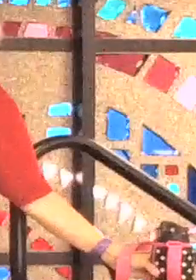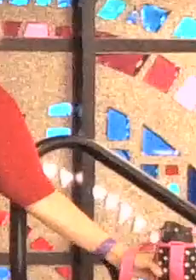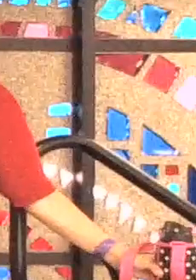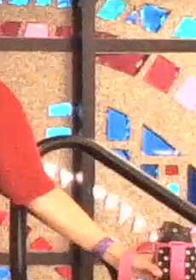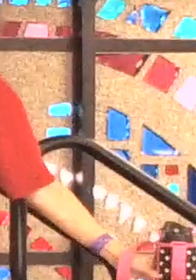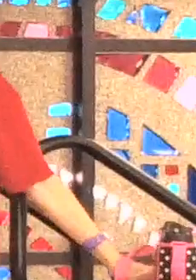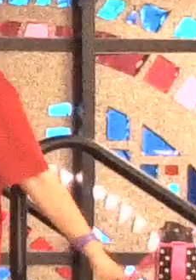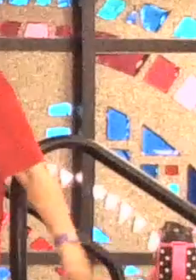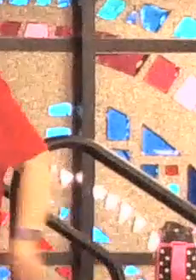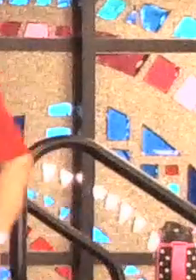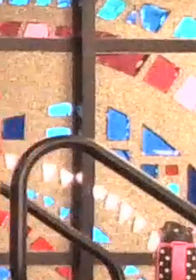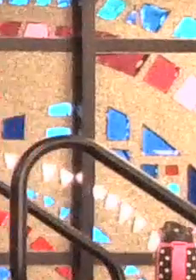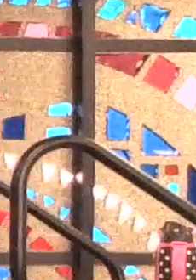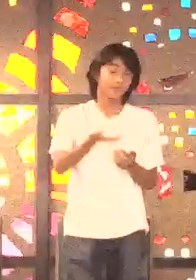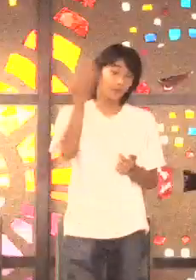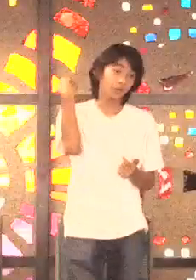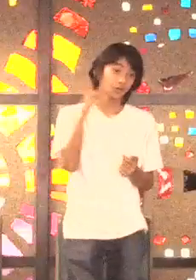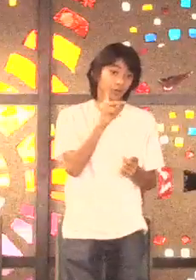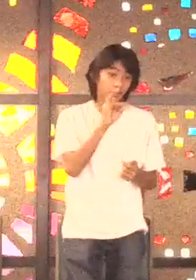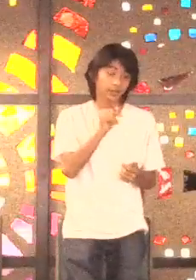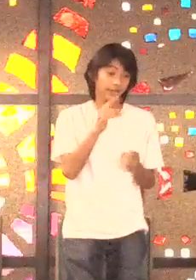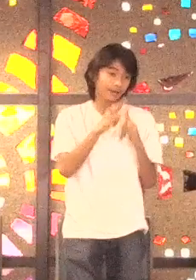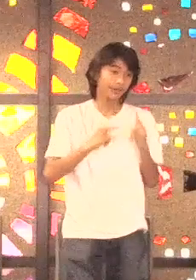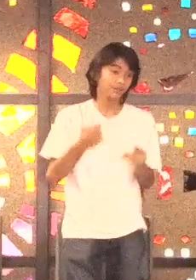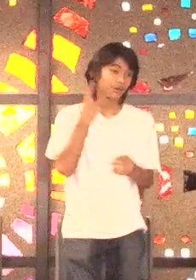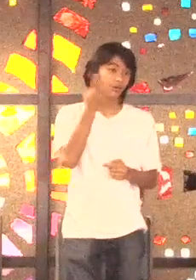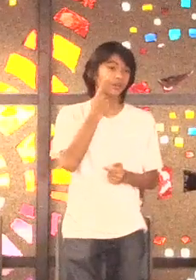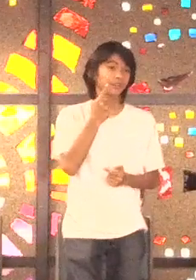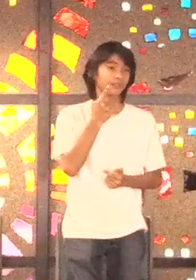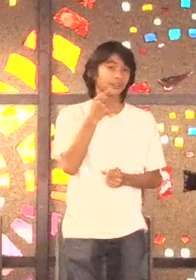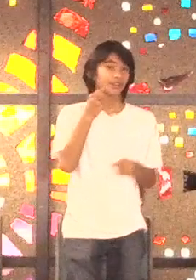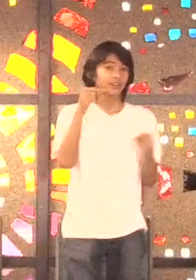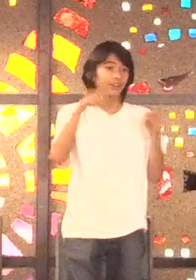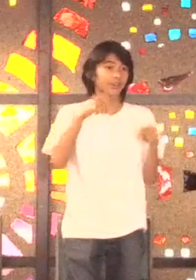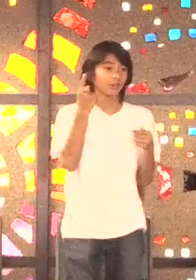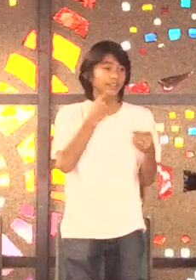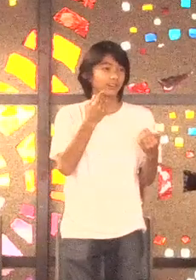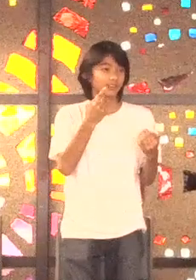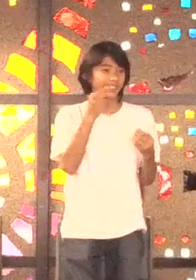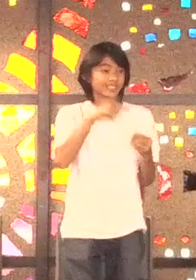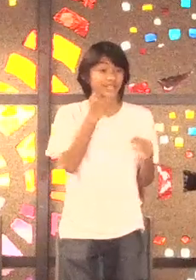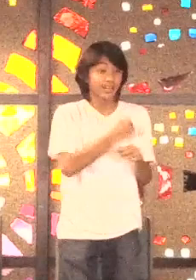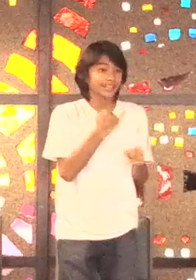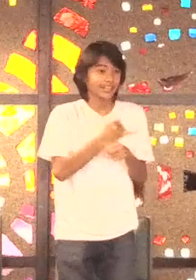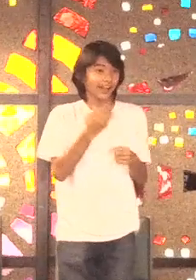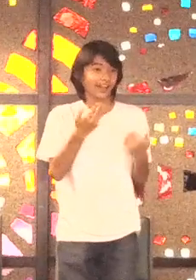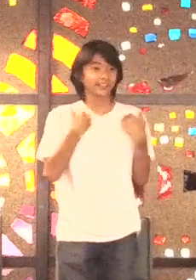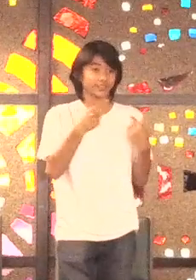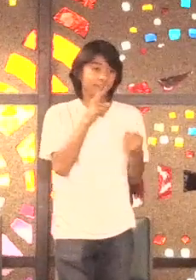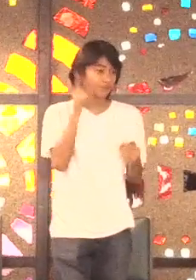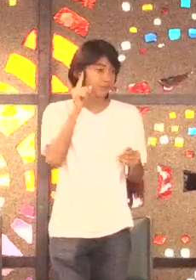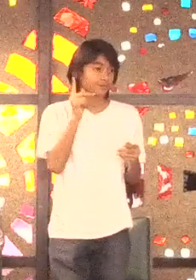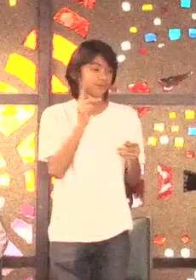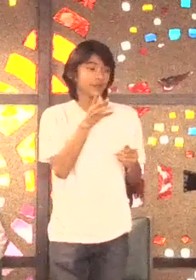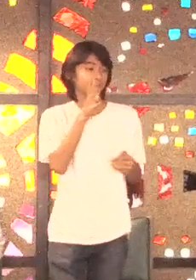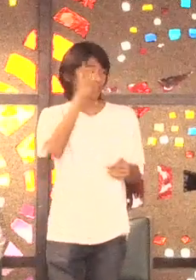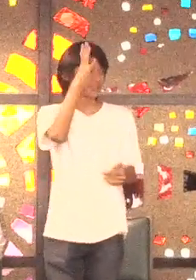Kenji? Honestly, for camp, I thought only here, only in this island,